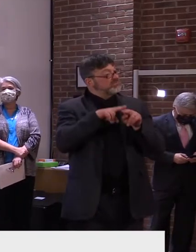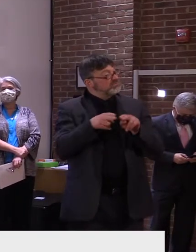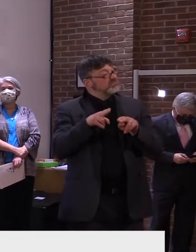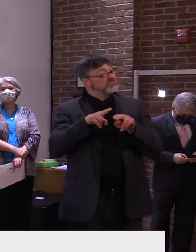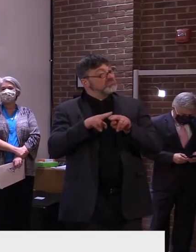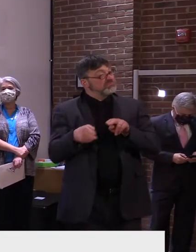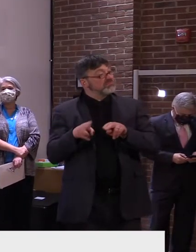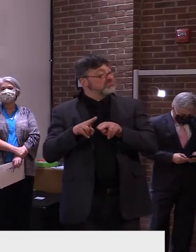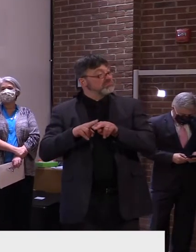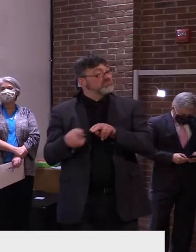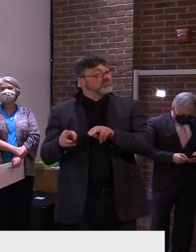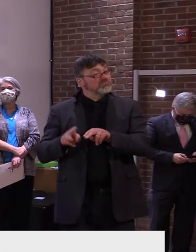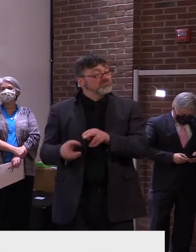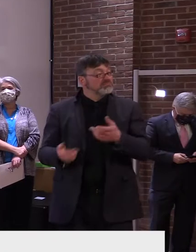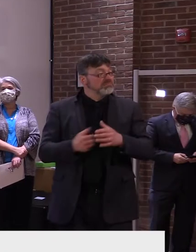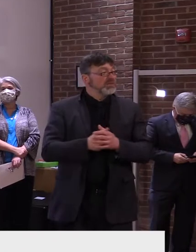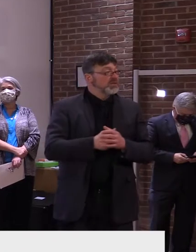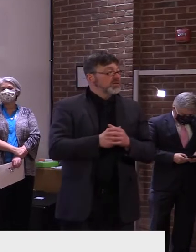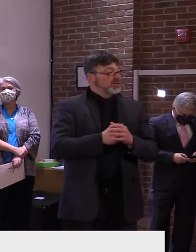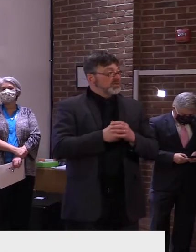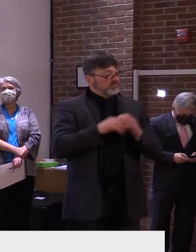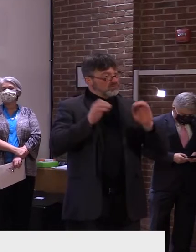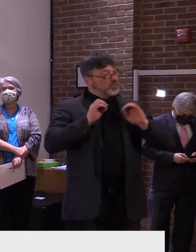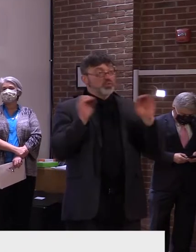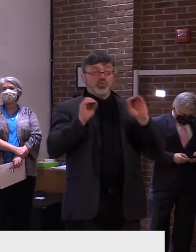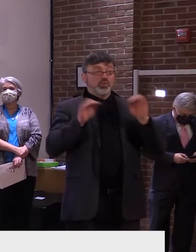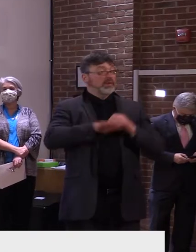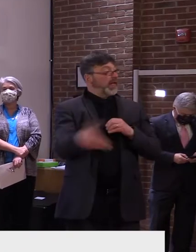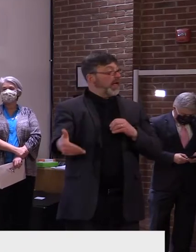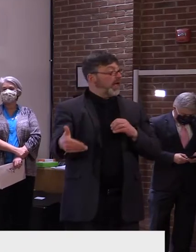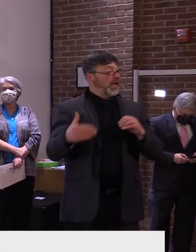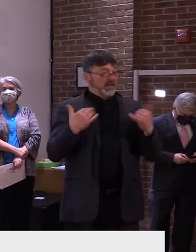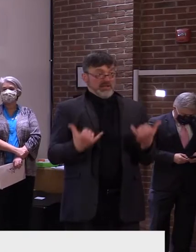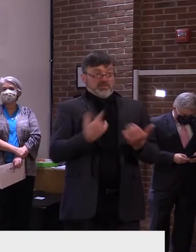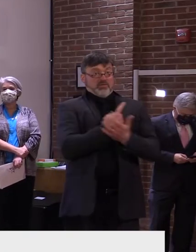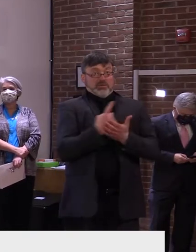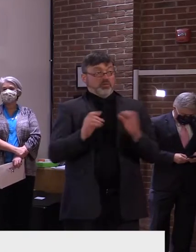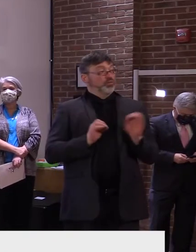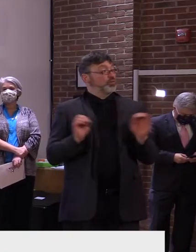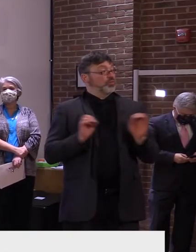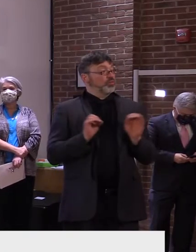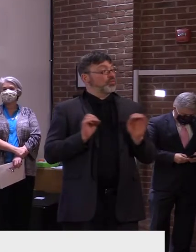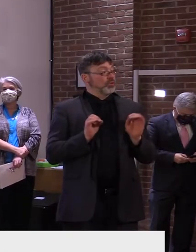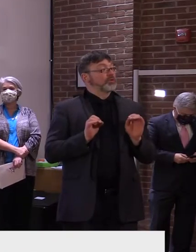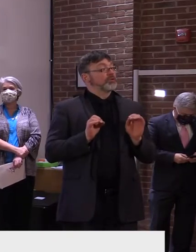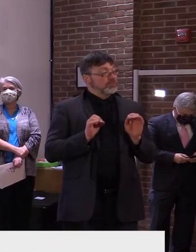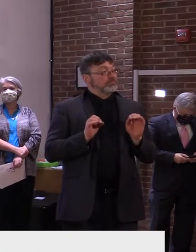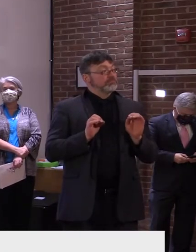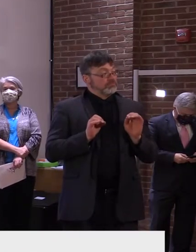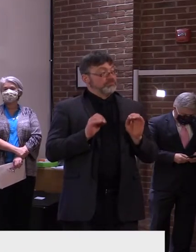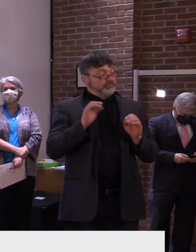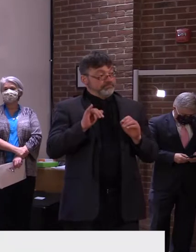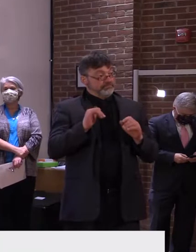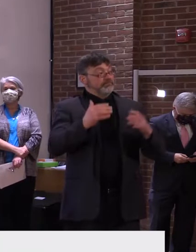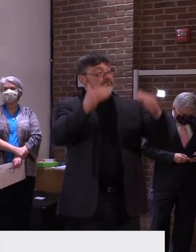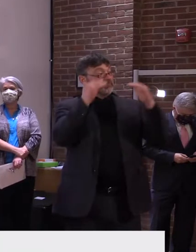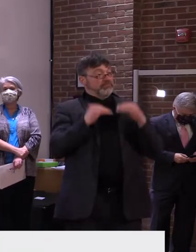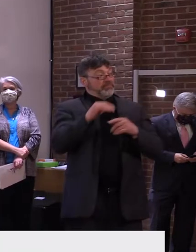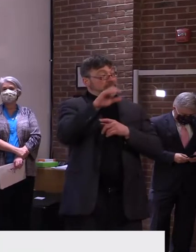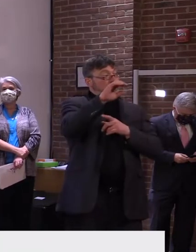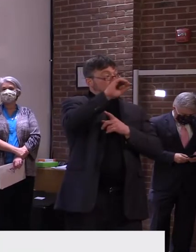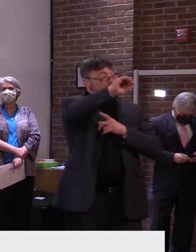deaths, and the numbers and rate of deaths continue to be decreased, with March now two-thirds